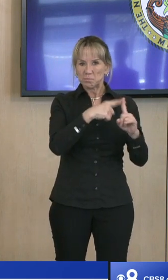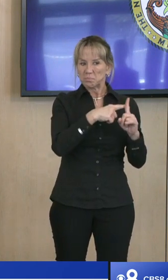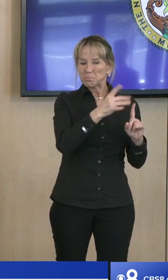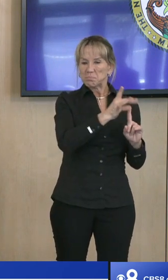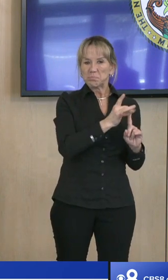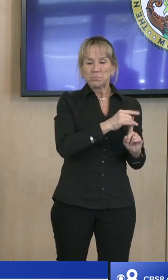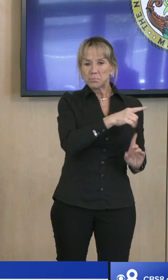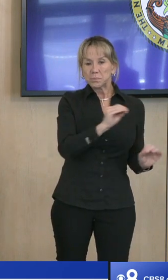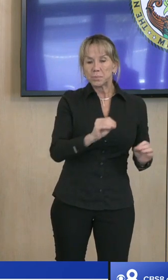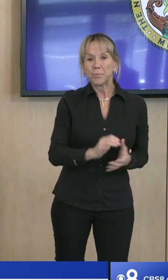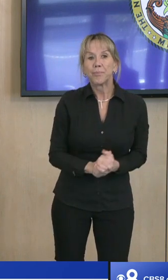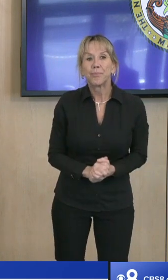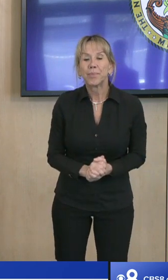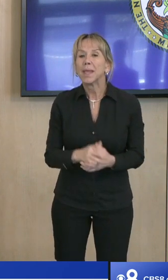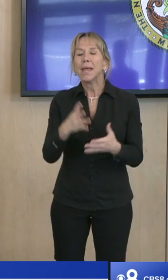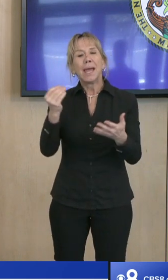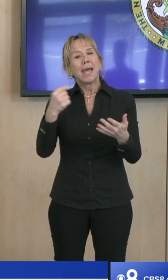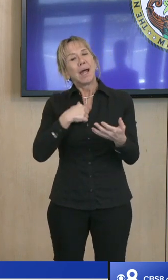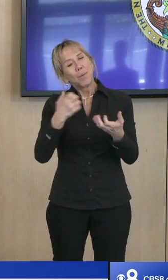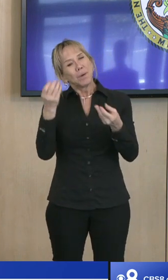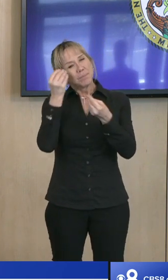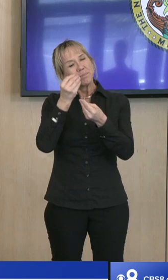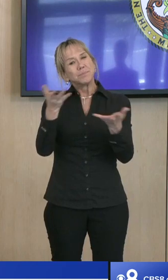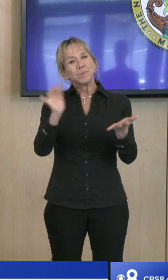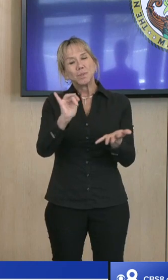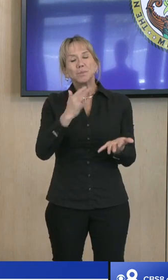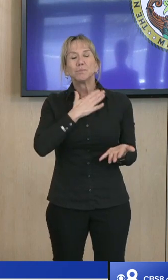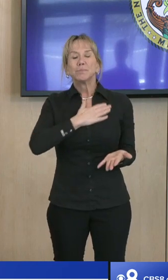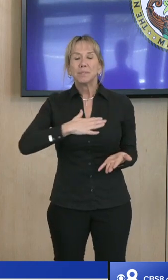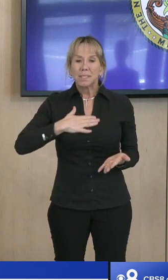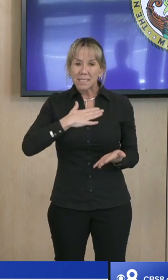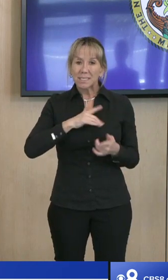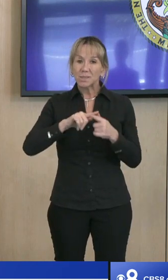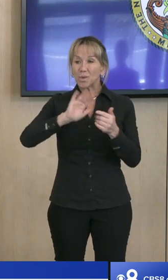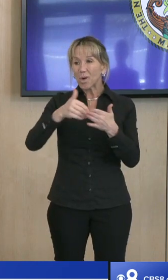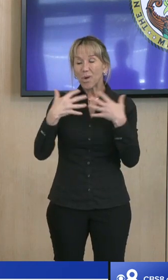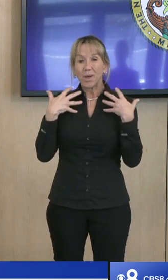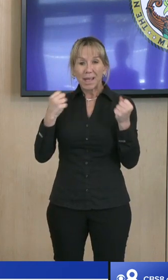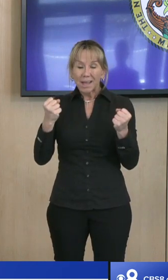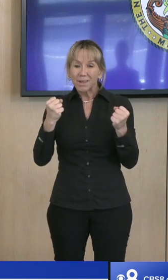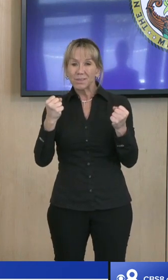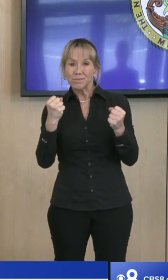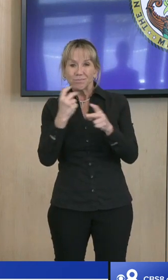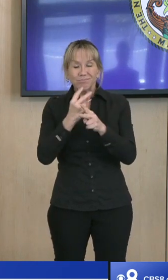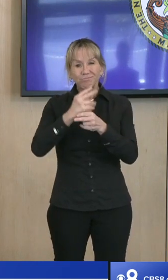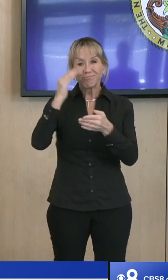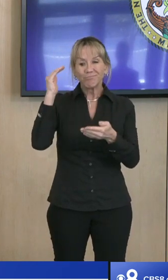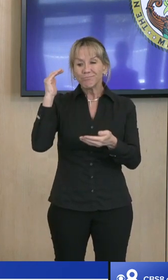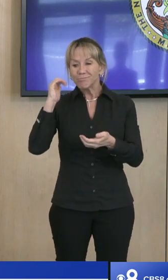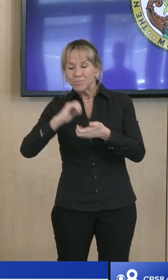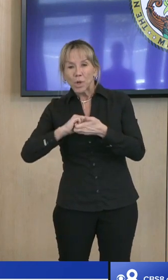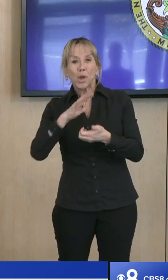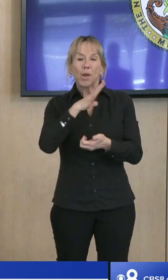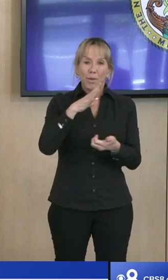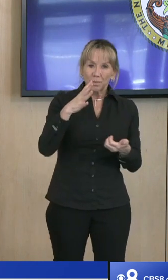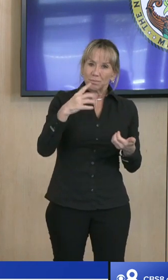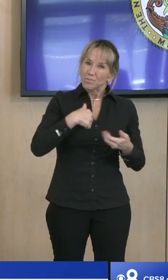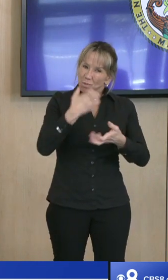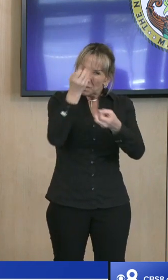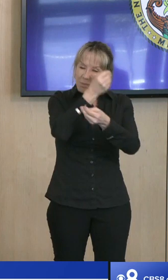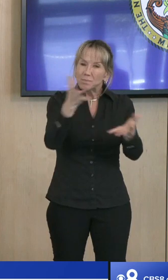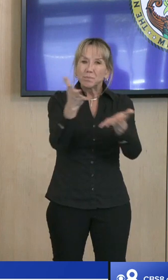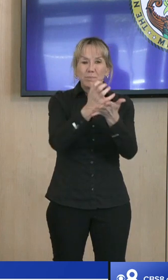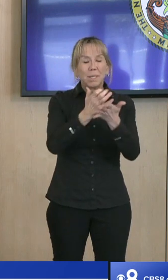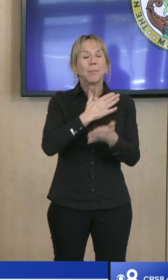regional healthcare partners, I ask you again to do everything you can to lower our curve and to follow